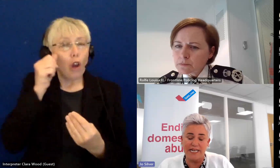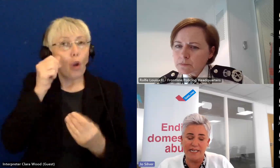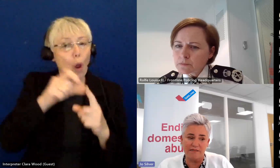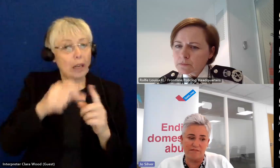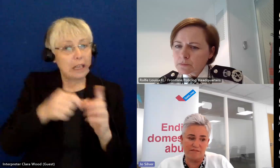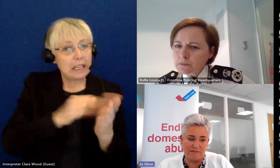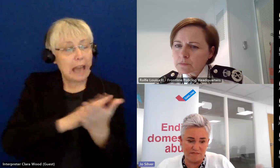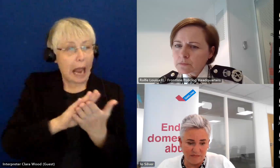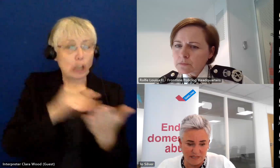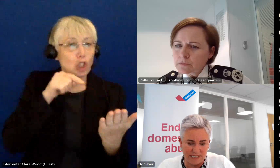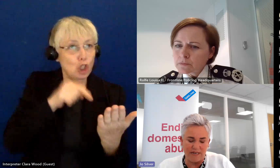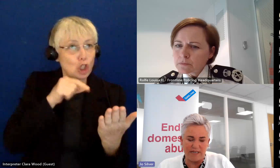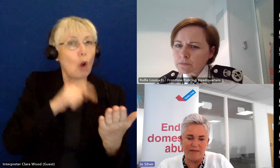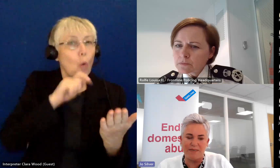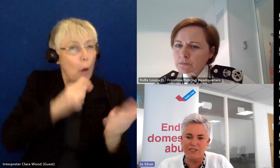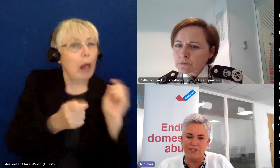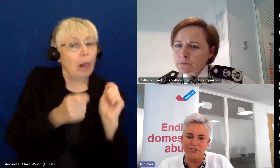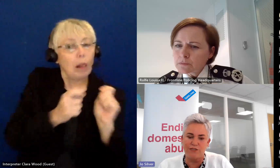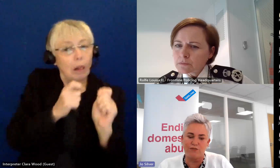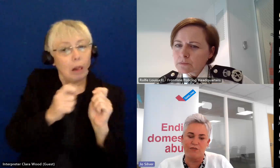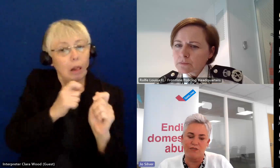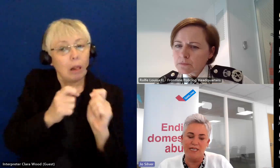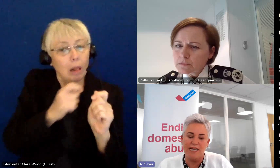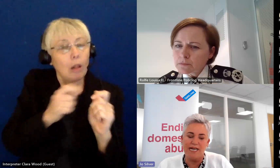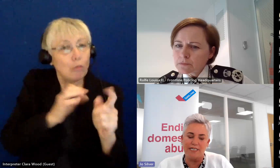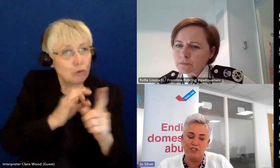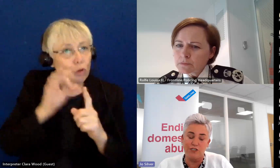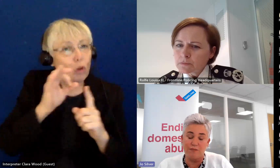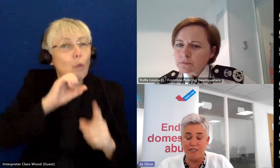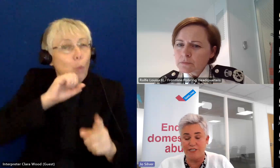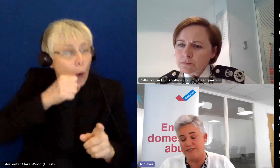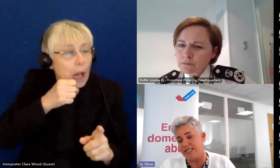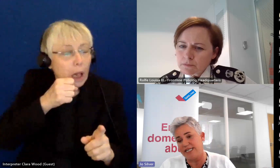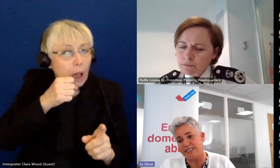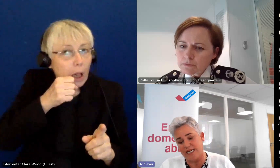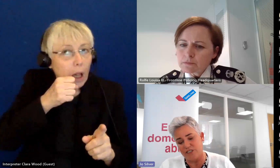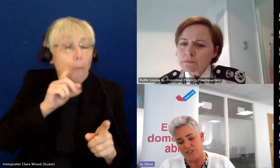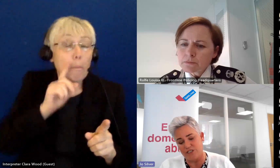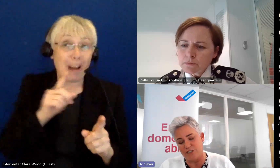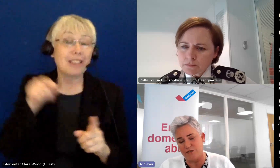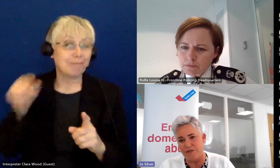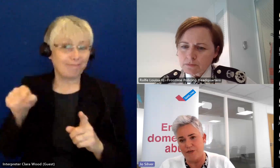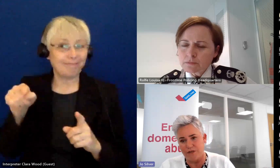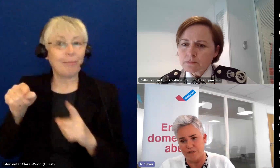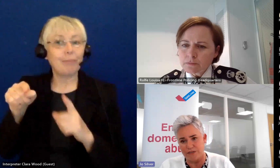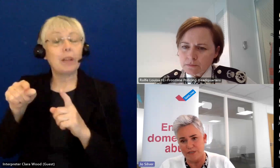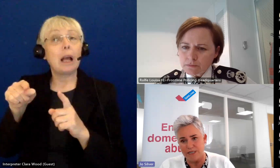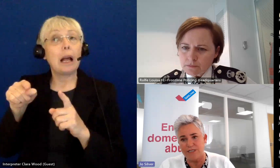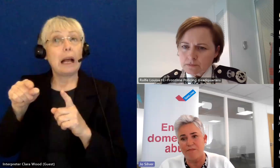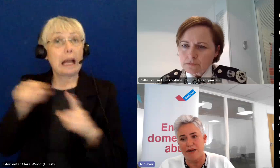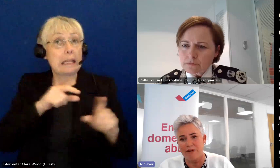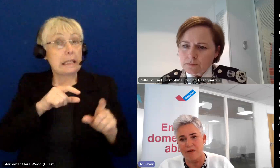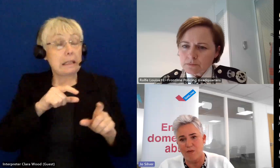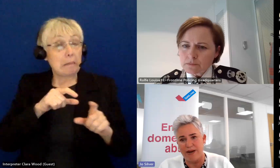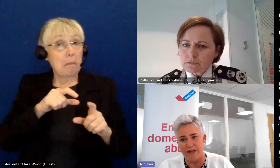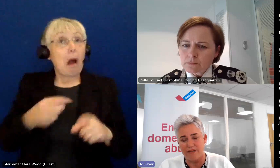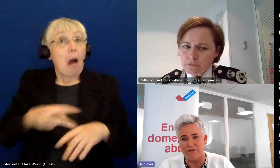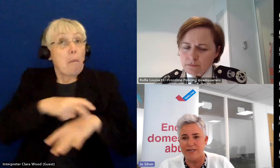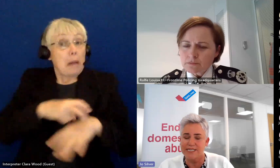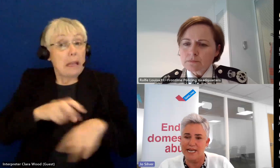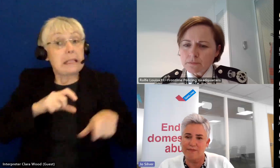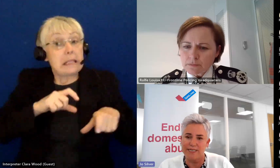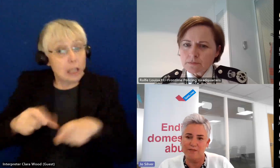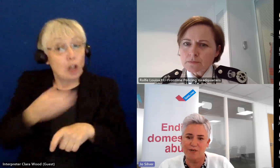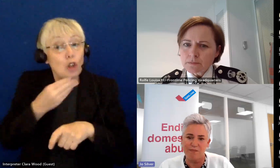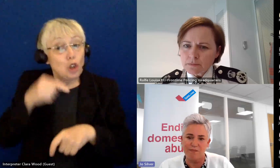in their business as usual, and should be using that Dash to do a referral to Marek where